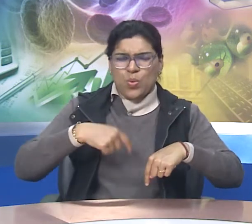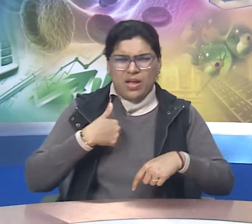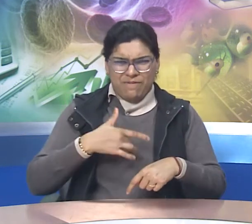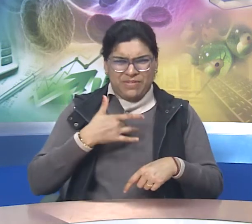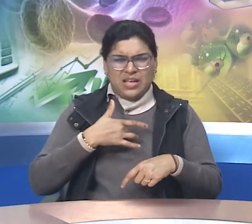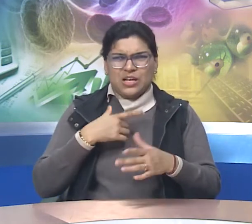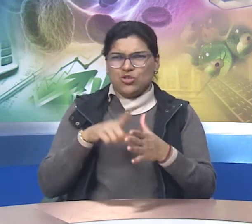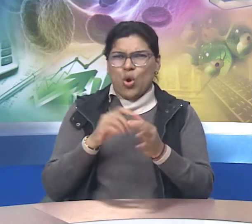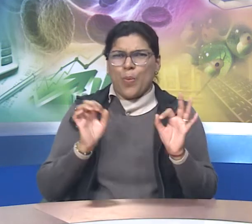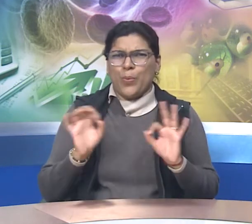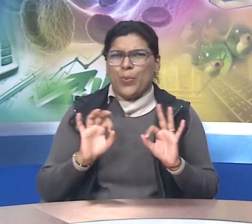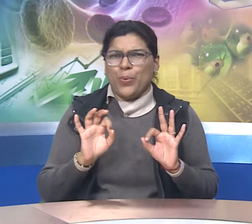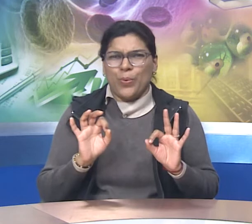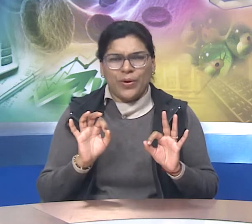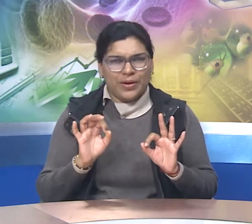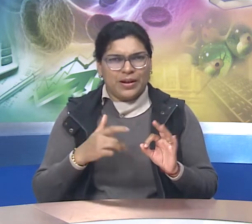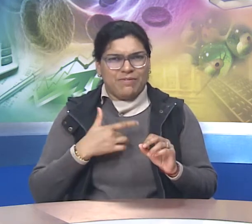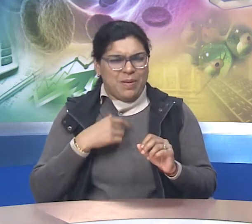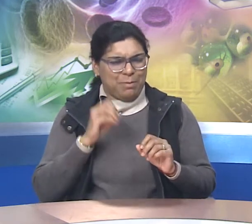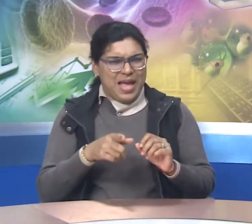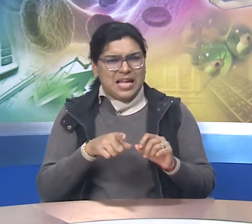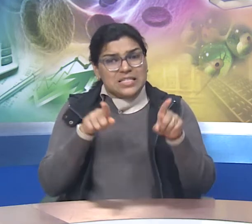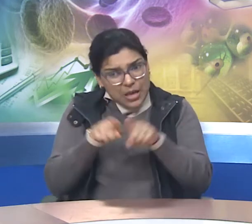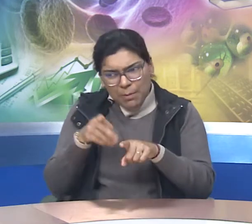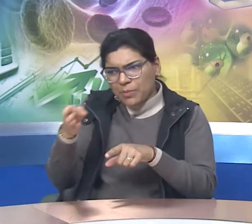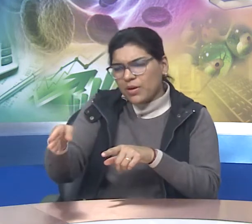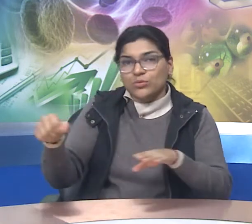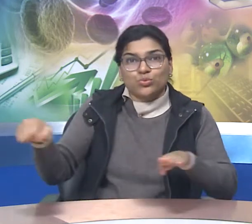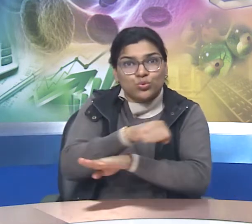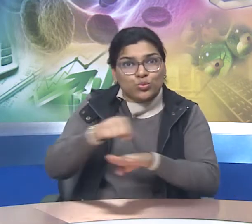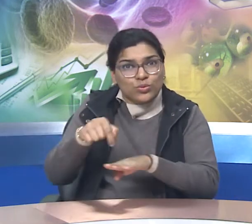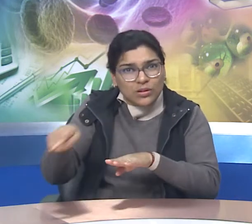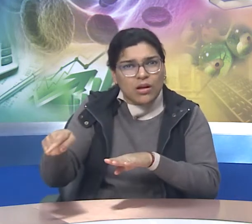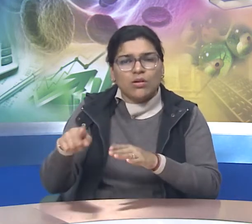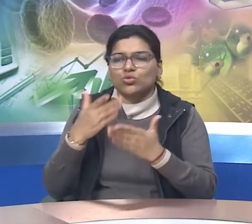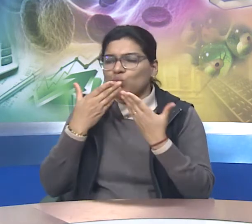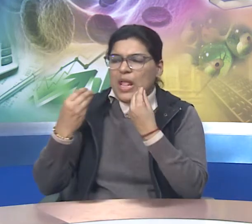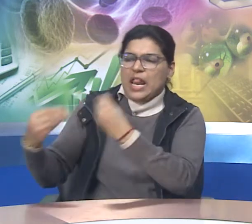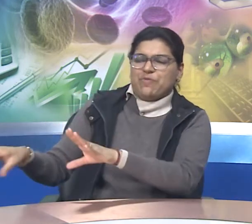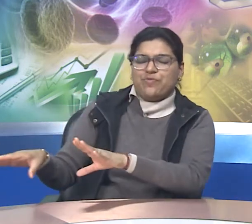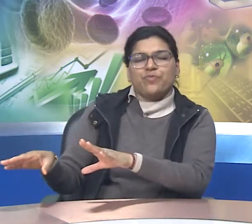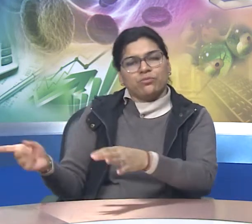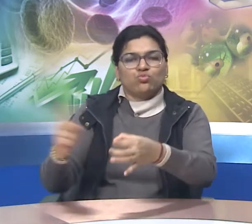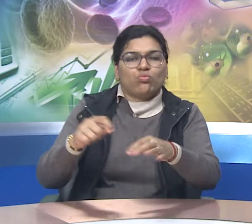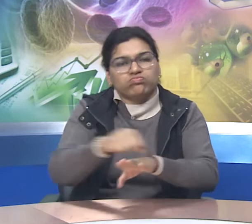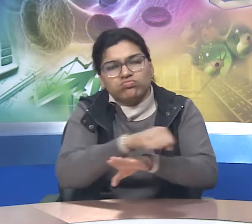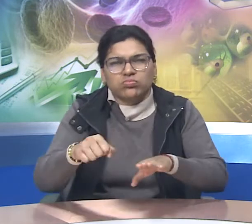side. Above picture is of Akbar and the lower picture of is Ashoka. I could not get a